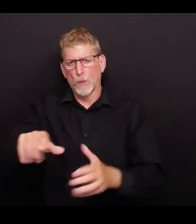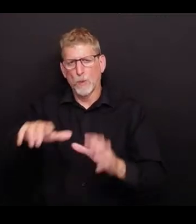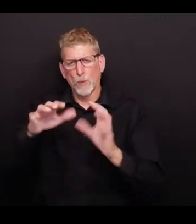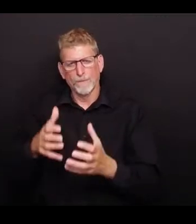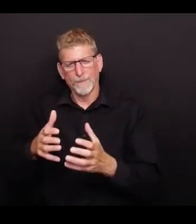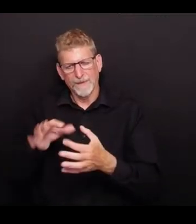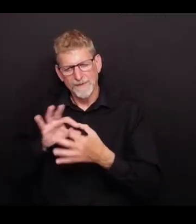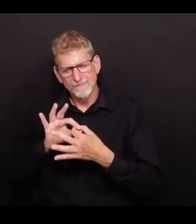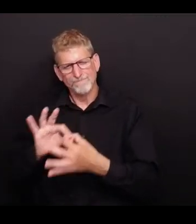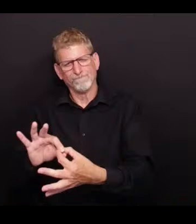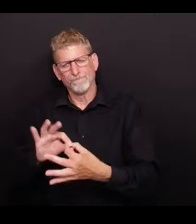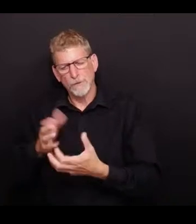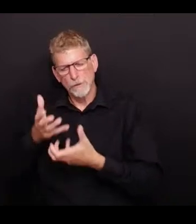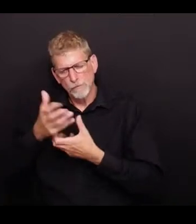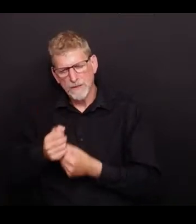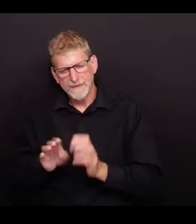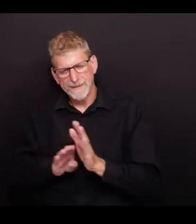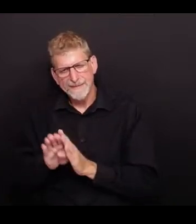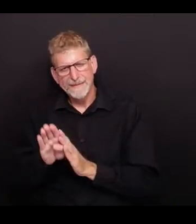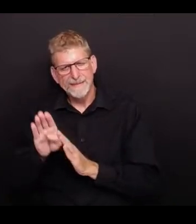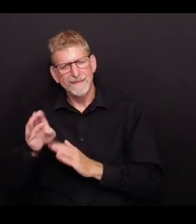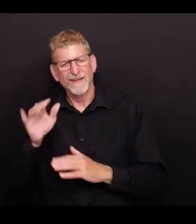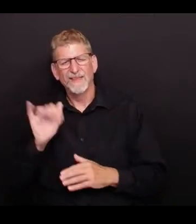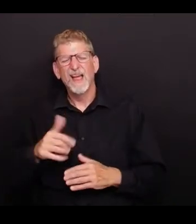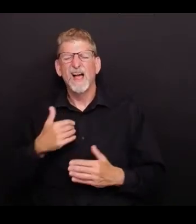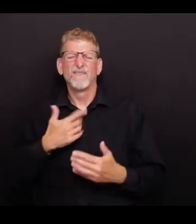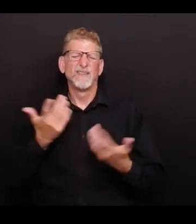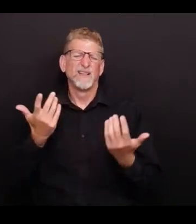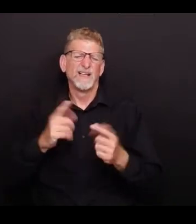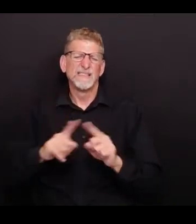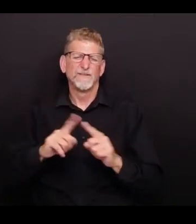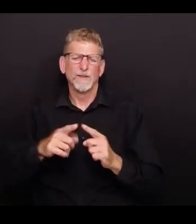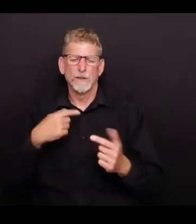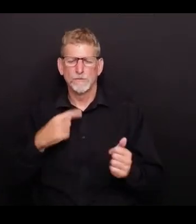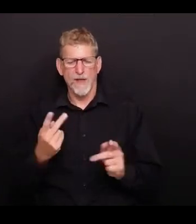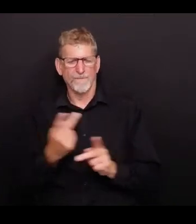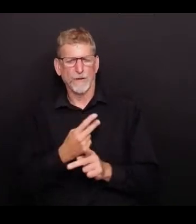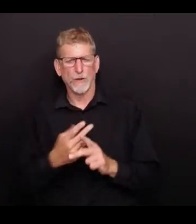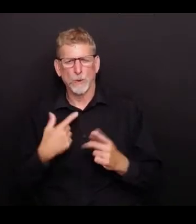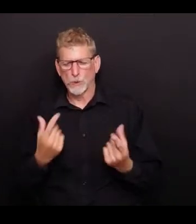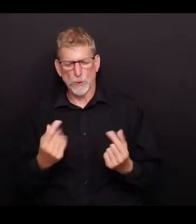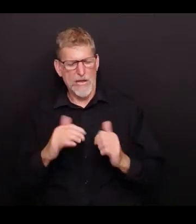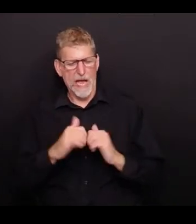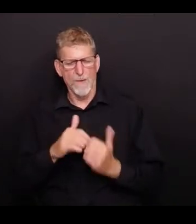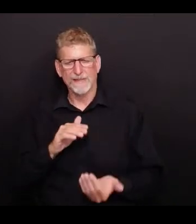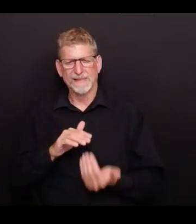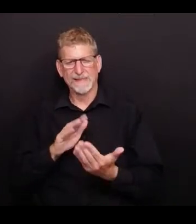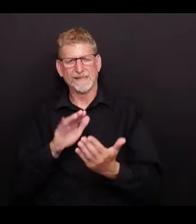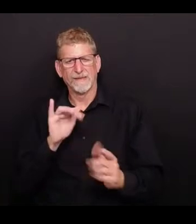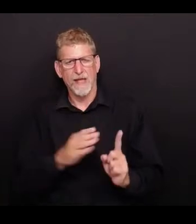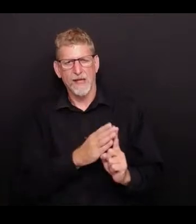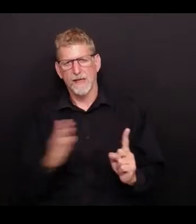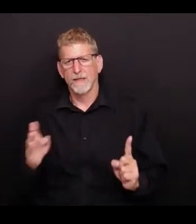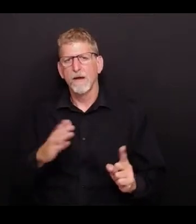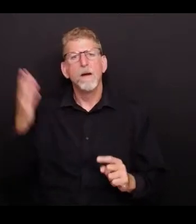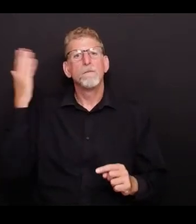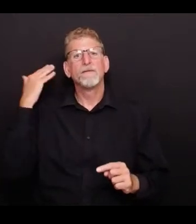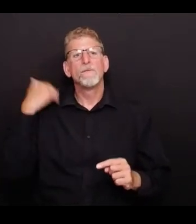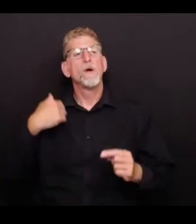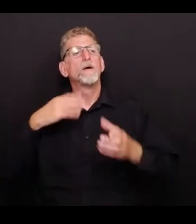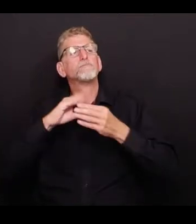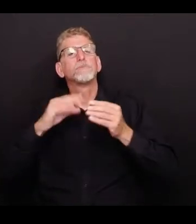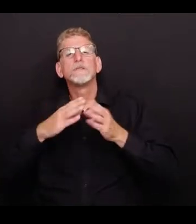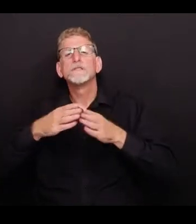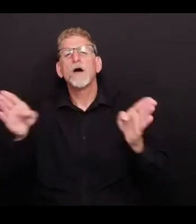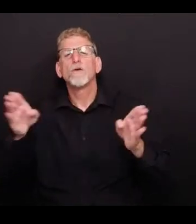so I think that those are things and efforts that are underway, but I think the messaging was more broad initially,